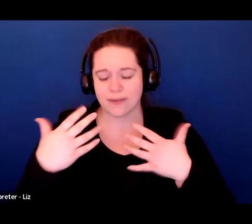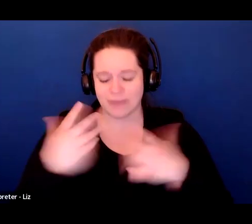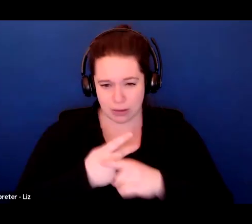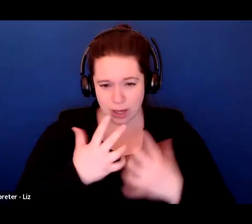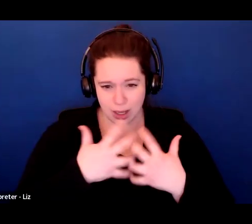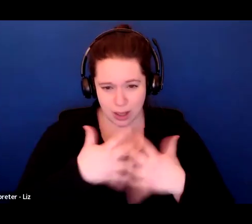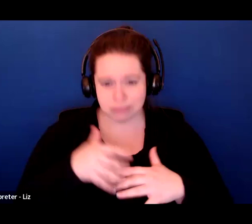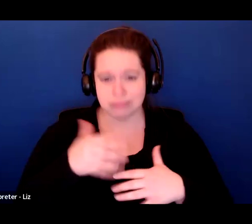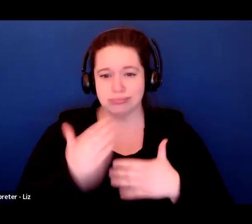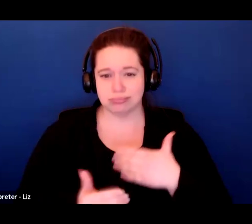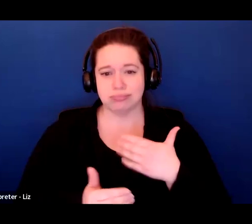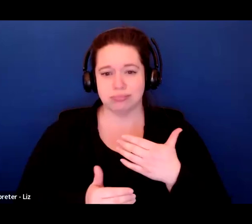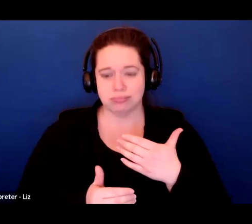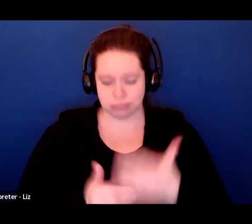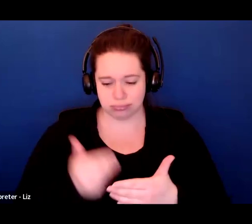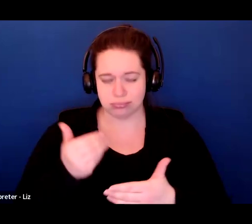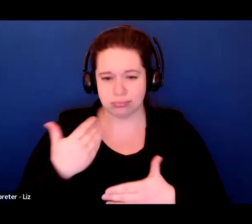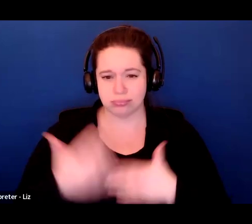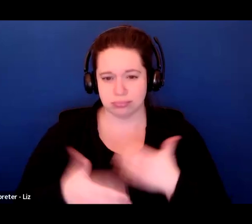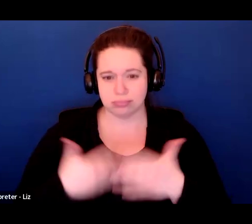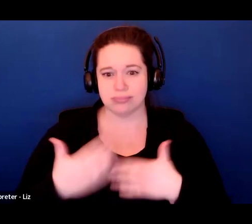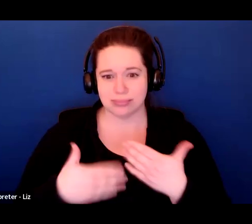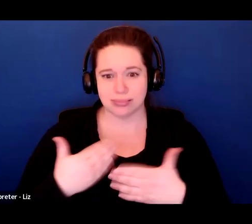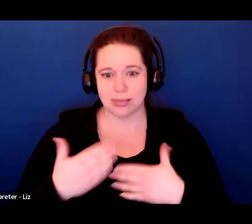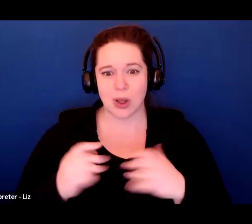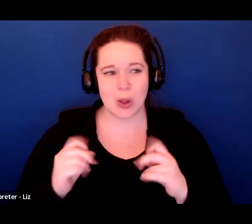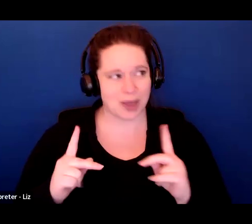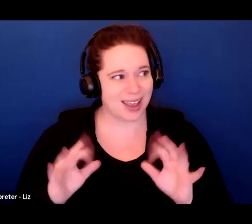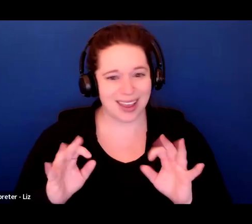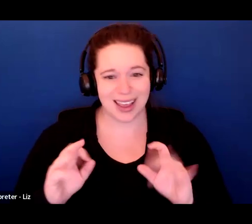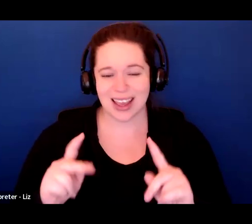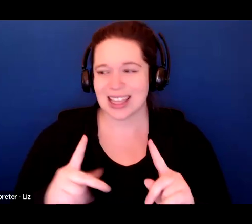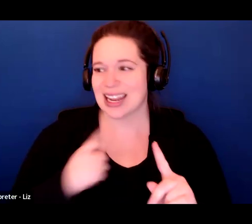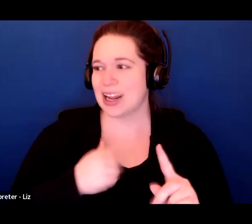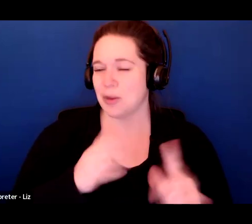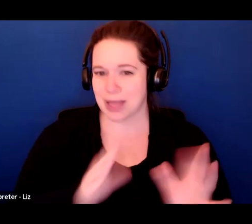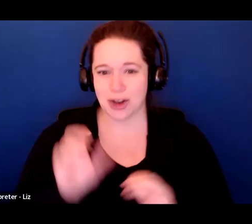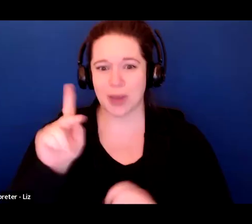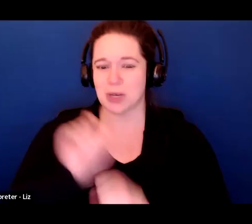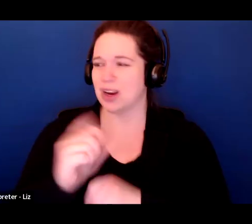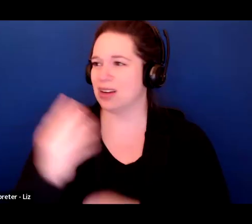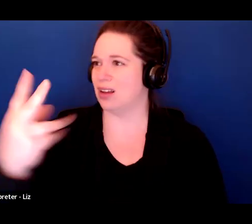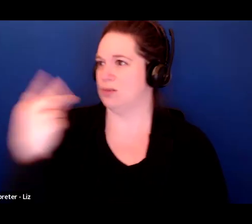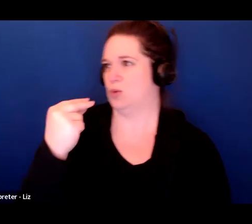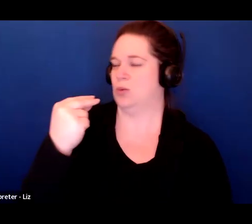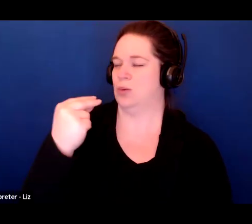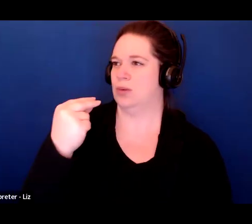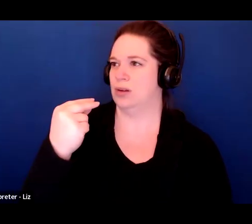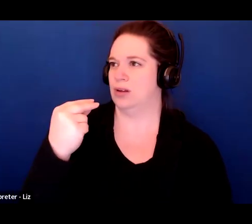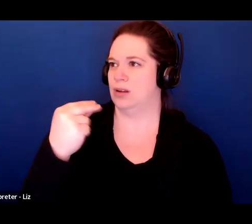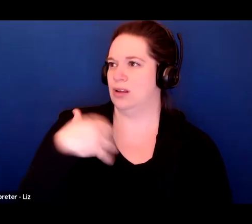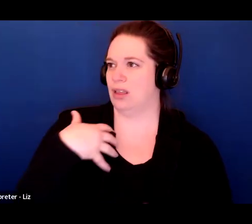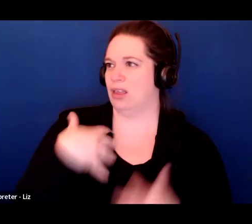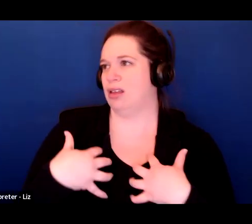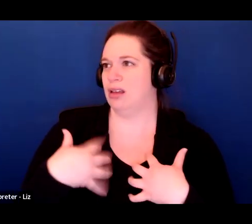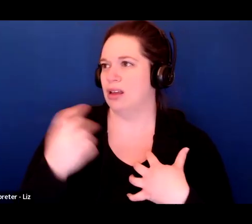then you find out, oh, I can't go back to work. Gee, I was planning to go back to work. How am I going to support myself? So,